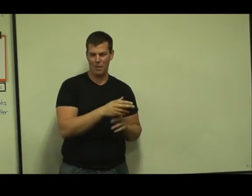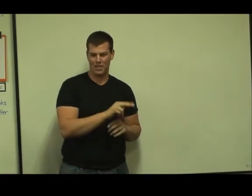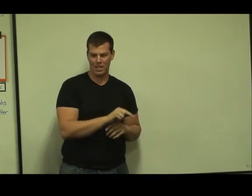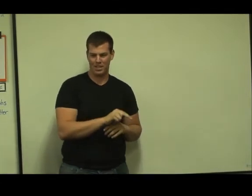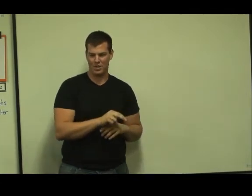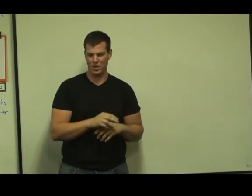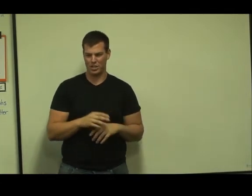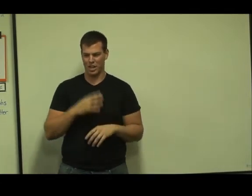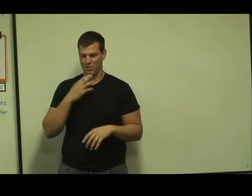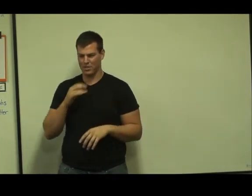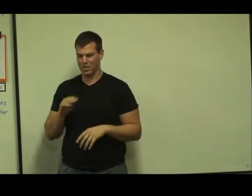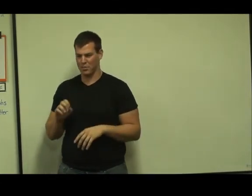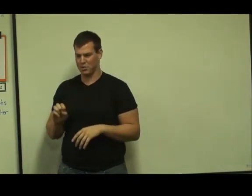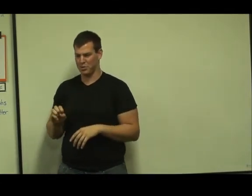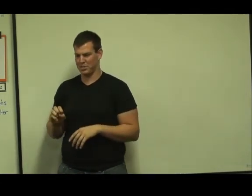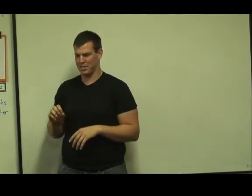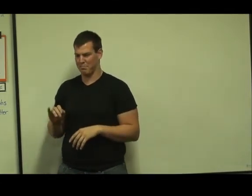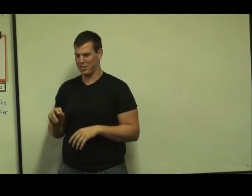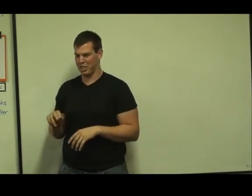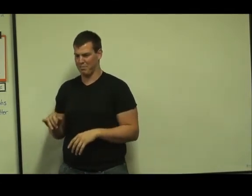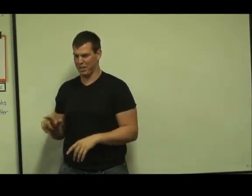type gun, or you talk about the type crew, mission. Top